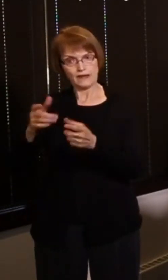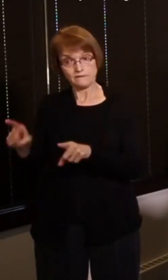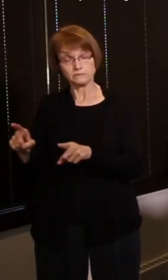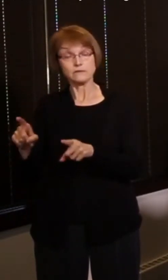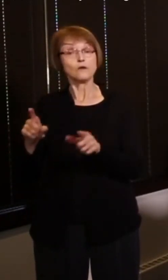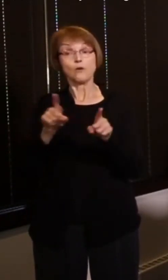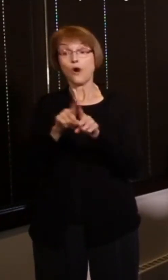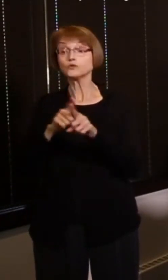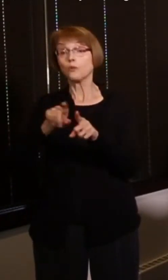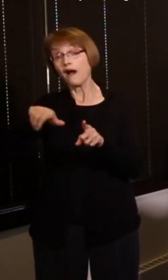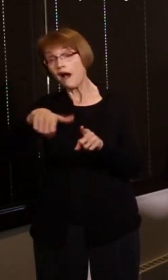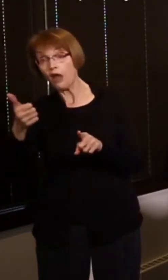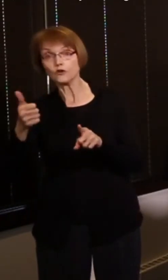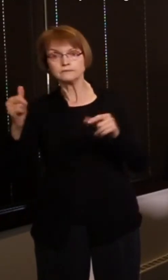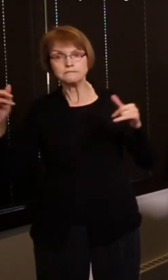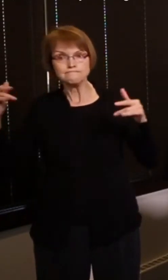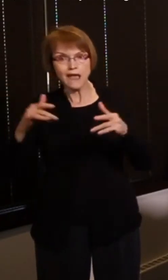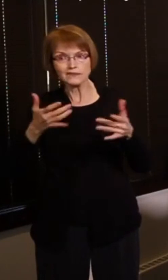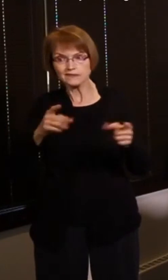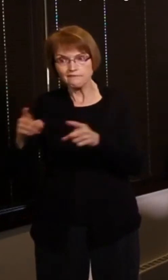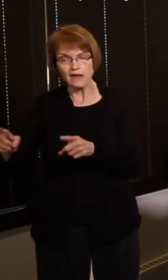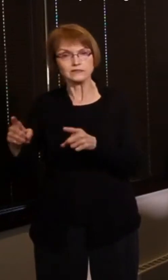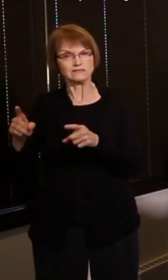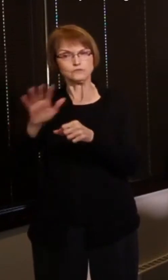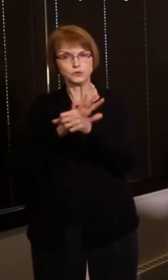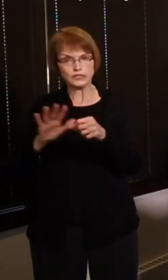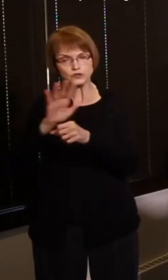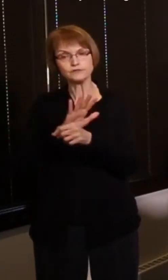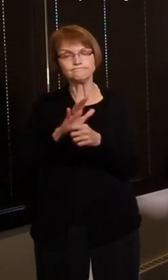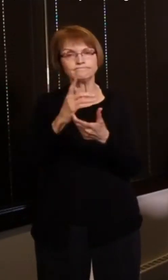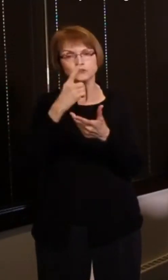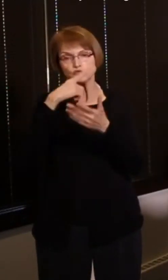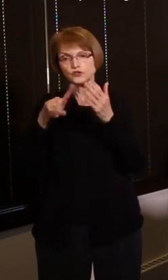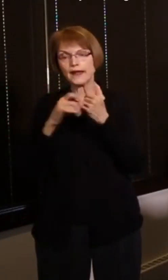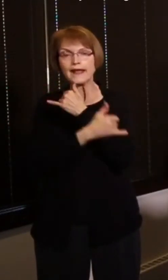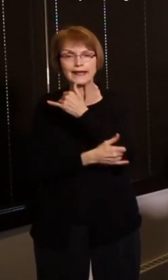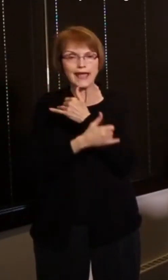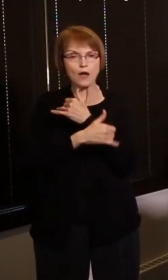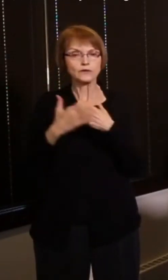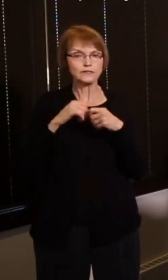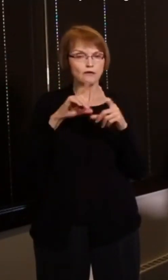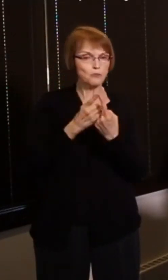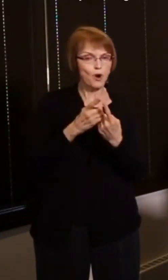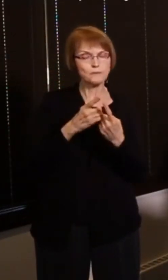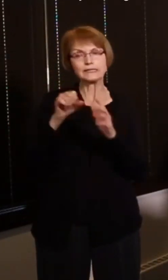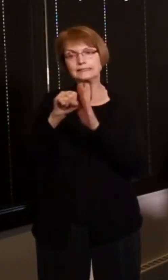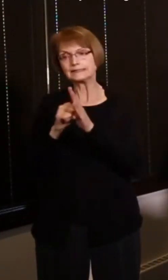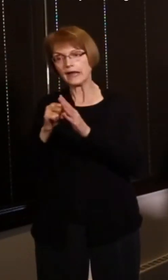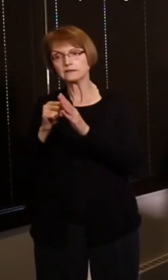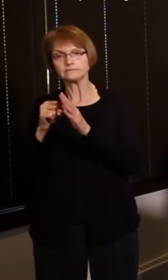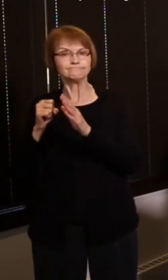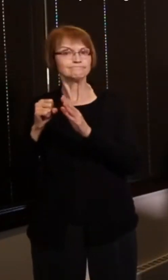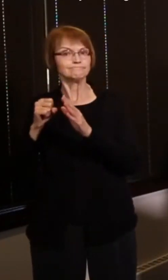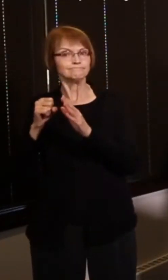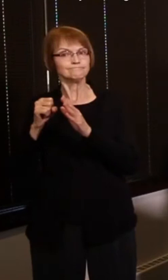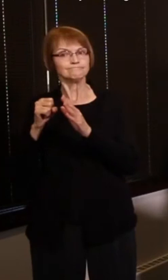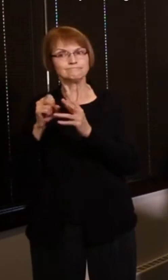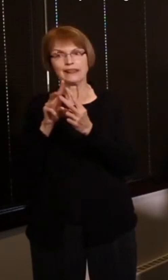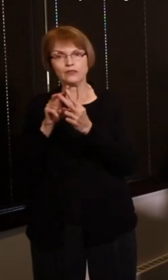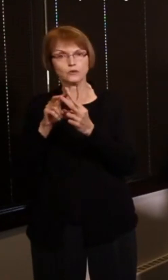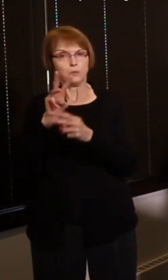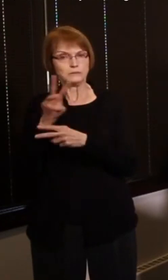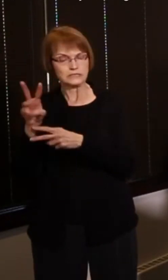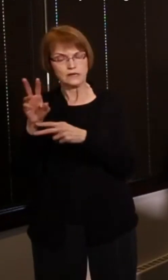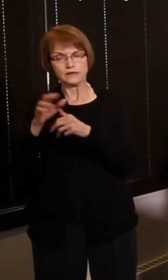occurring within the region. Make sure you check with that county's health department website or the state's website. And you can find the details and